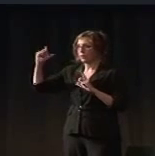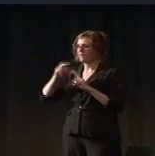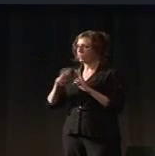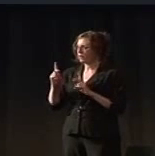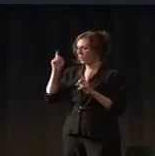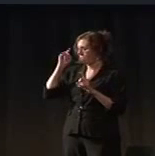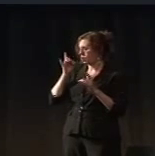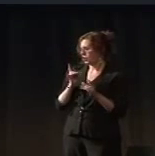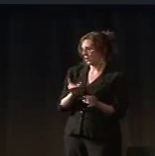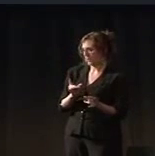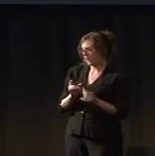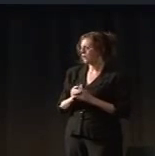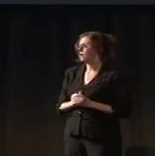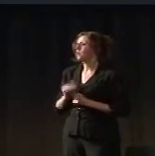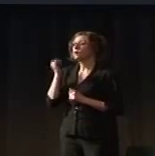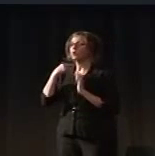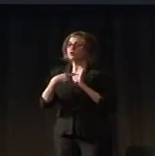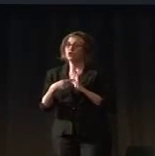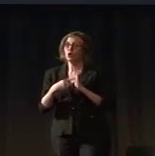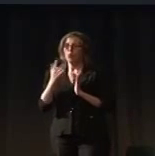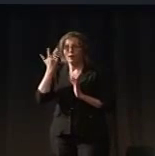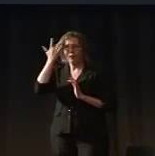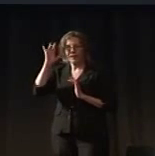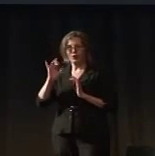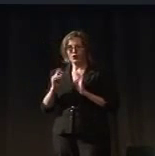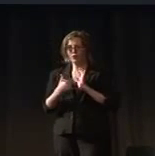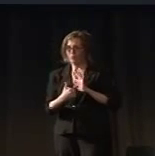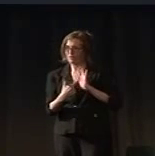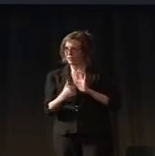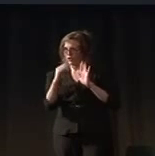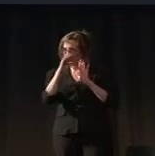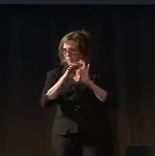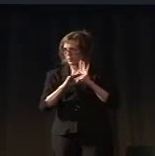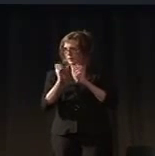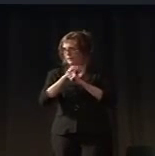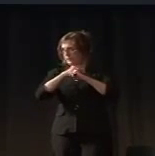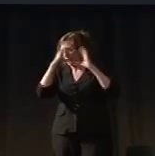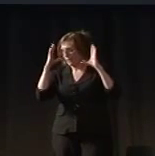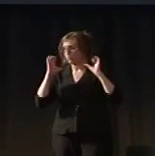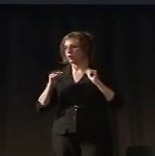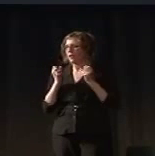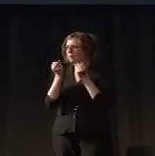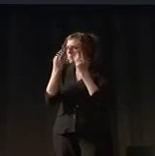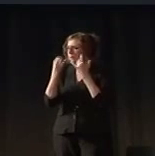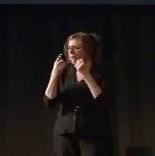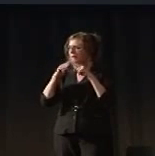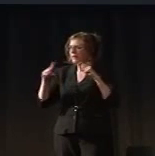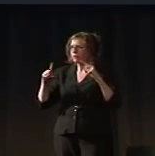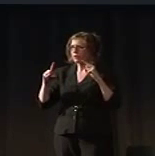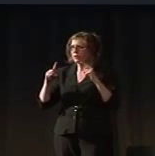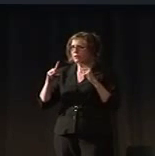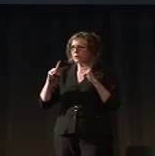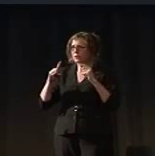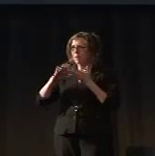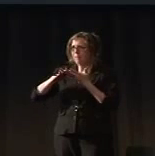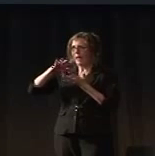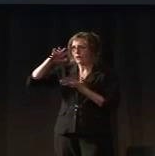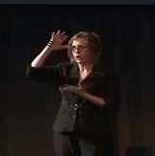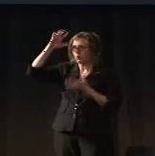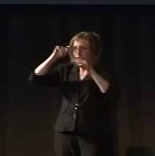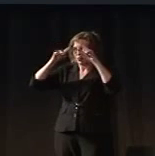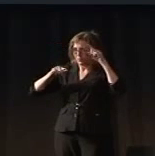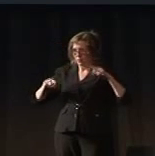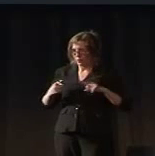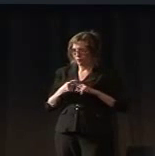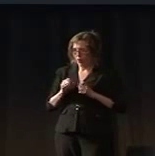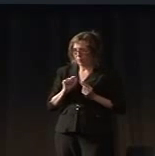chose a clever representational scheme, one could literally have dozens of orders of magnitude crunched on one simple inscription, from quarks to the